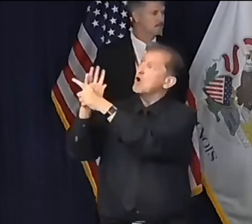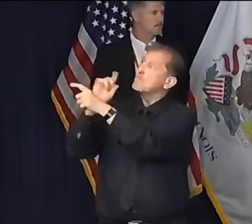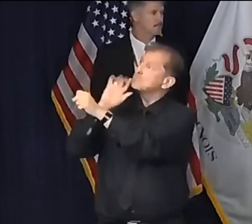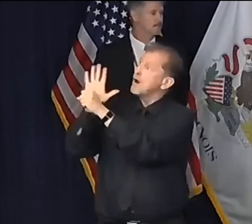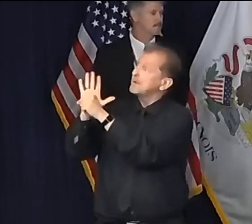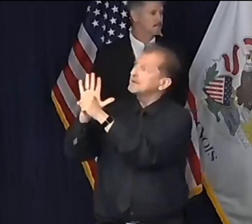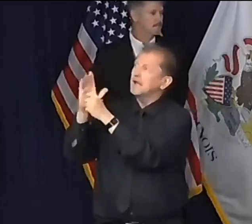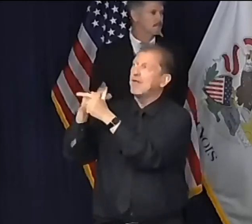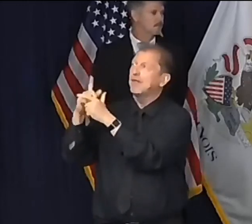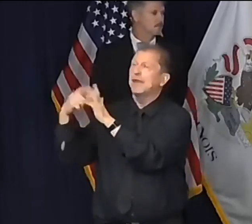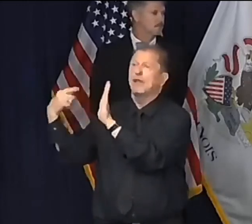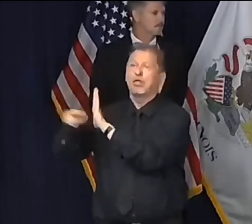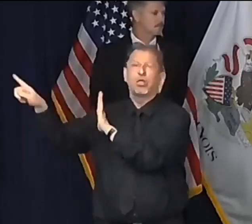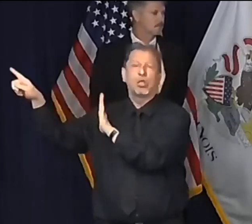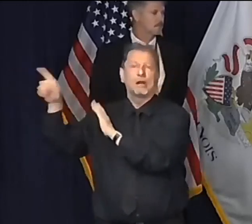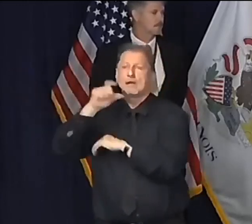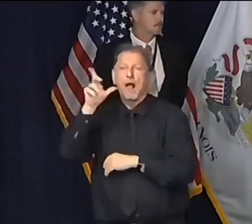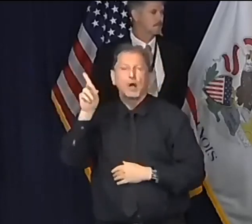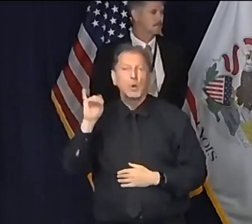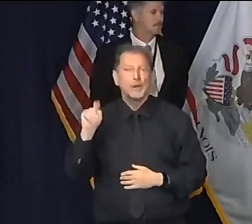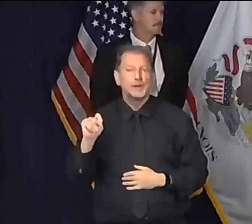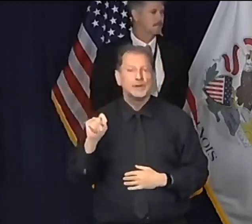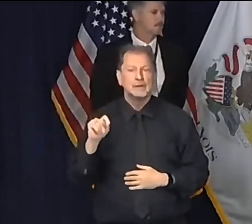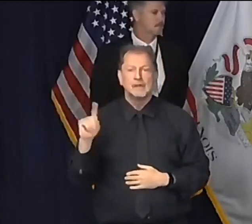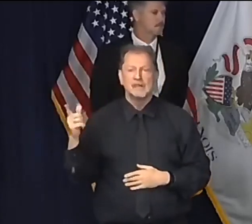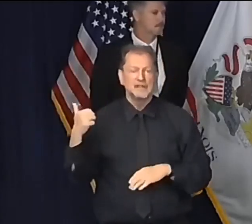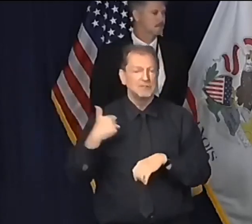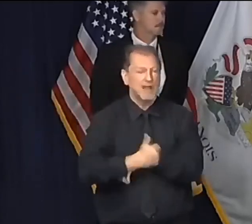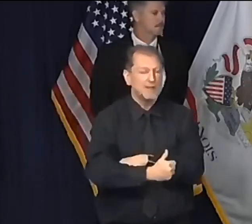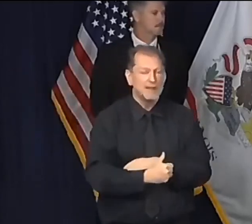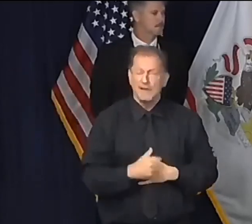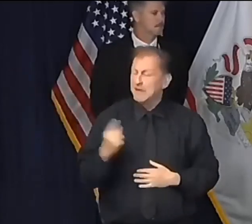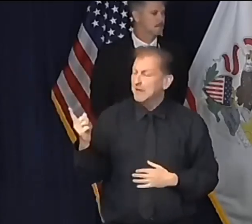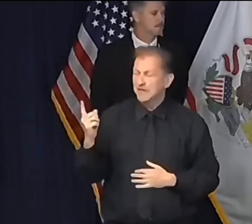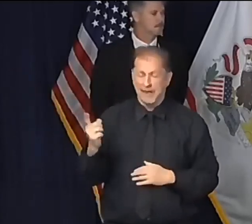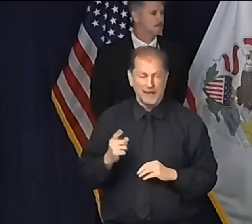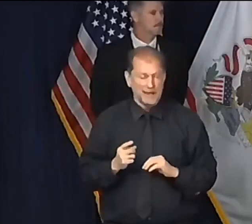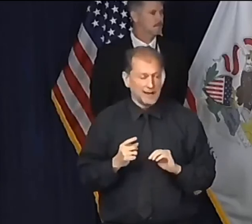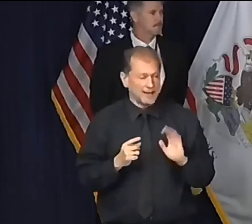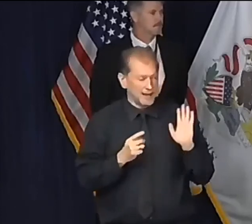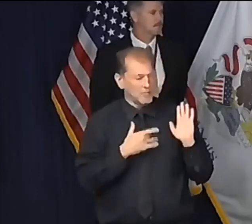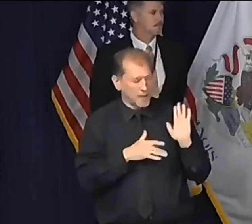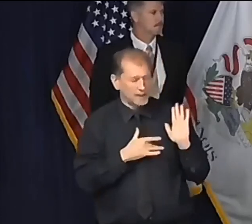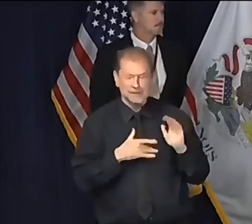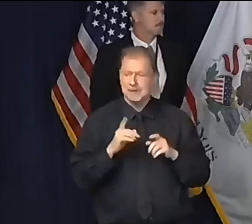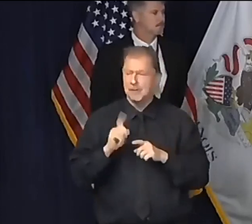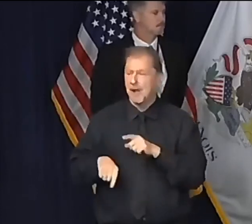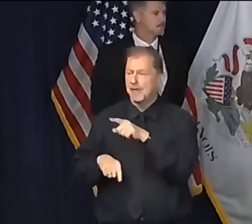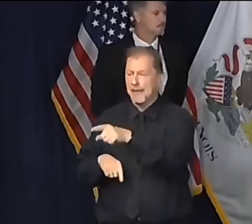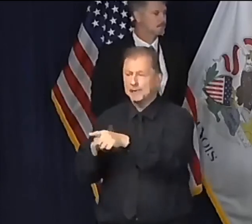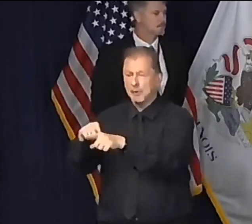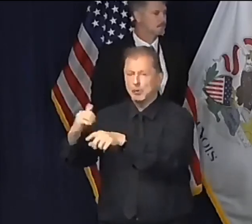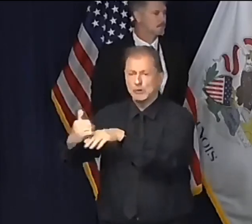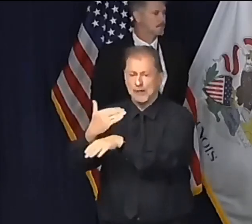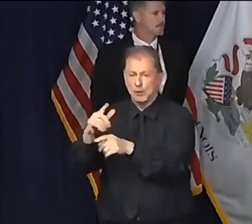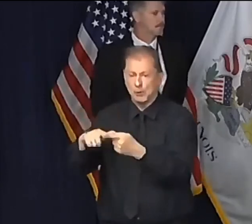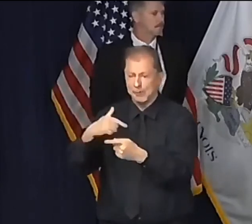get delivered. And whose fault is it? I mean, if someone makes you a promise, but it's supposed to be delivered by somebody else, where in